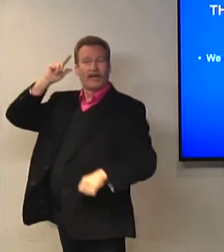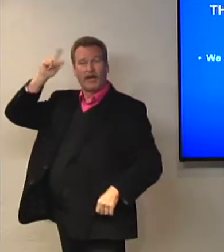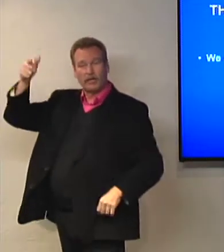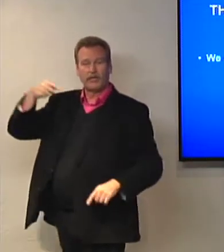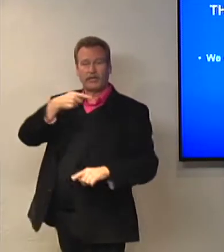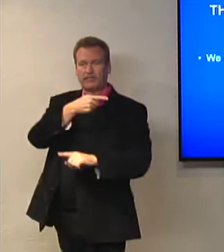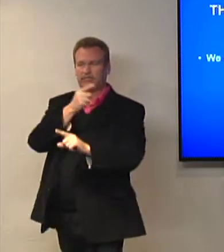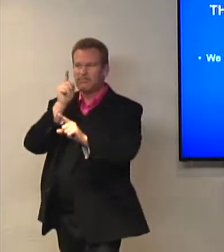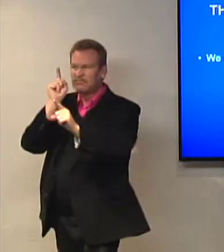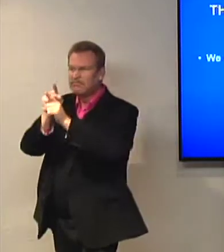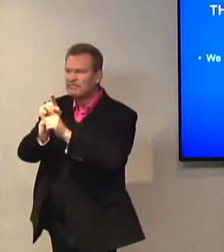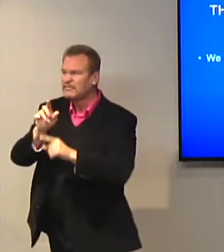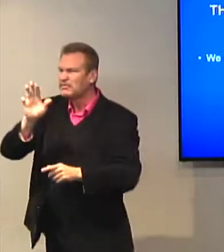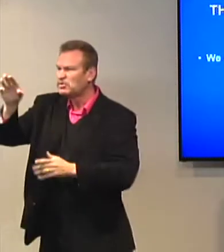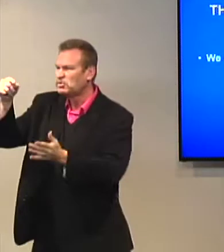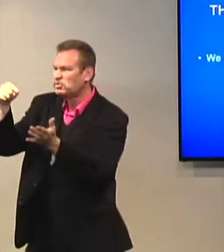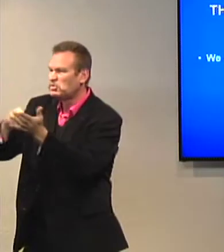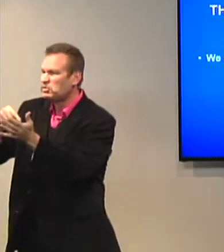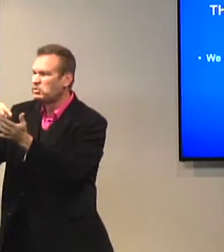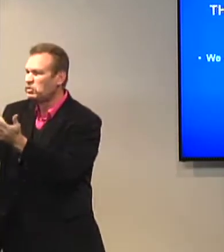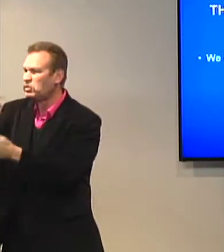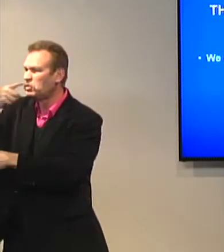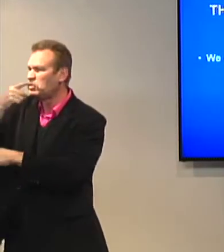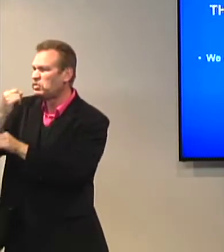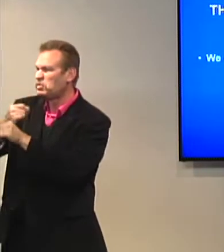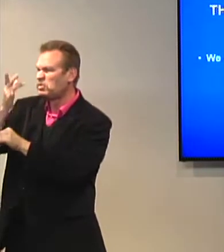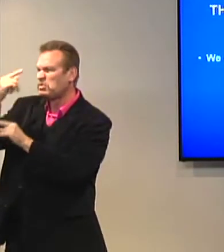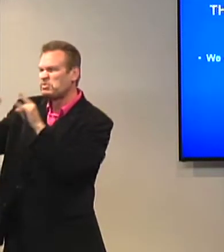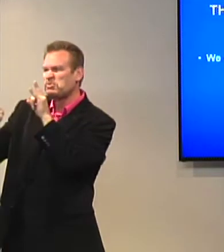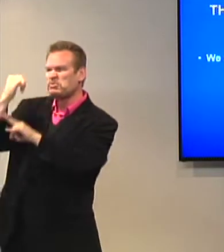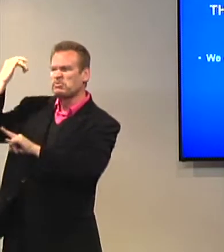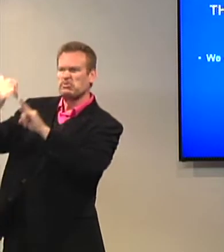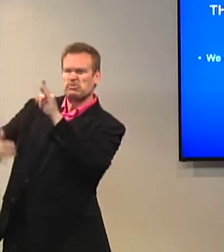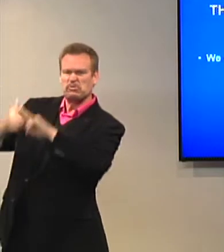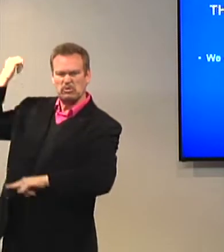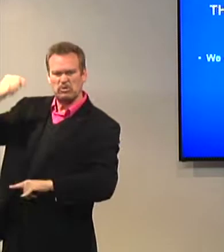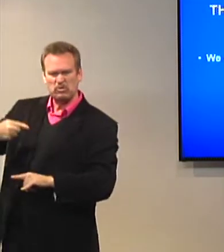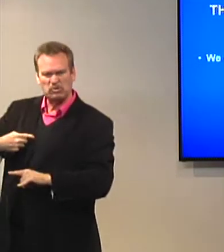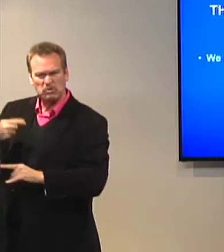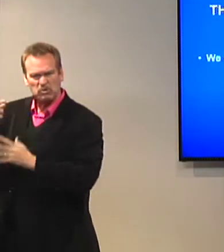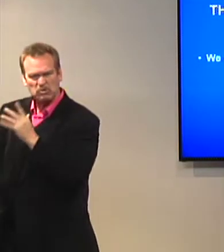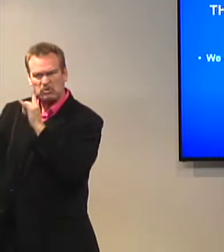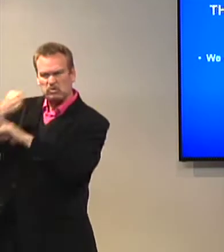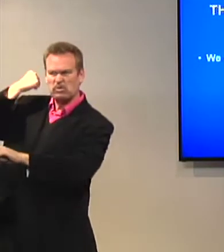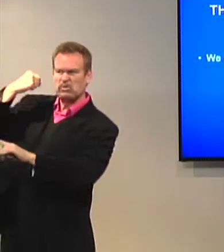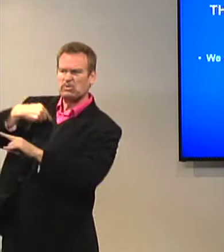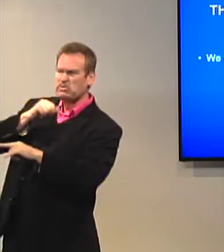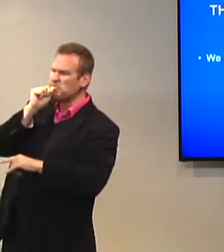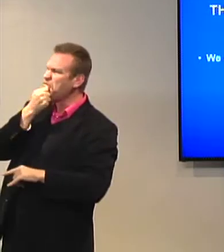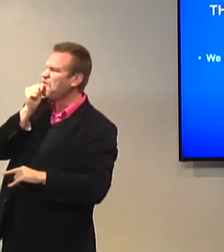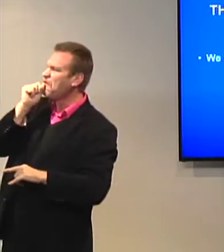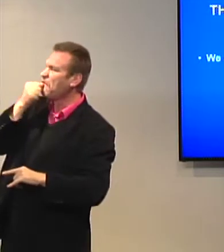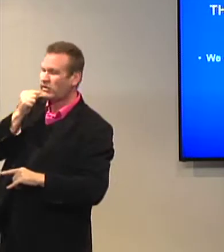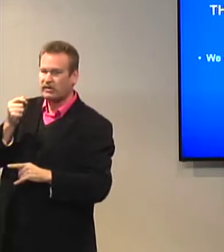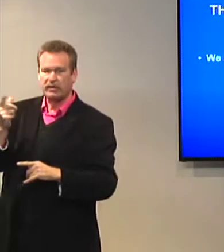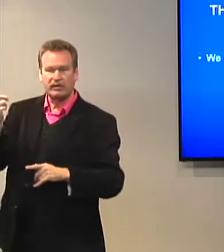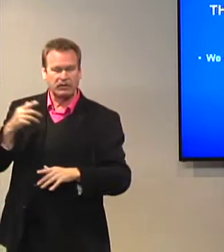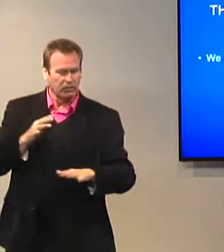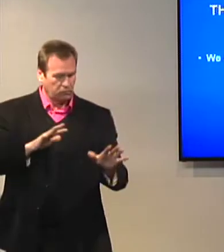20, 30 years ago or whatever. And, you know, I thought about what I should do and the things that I've done and all